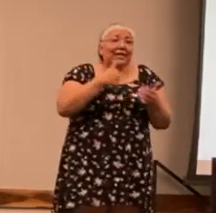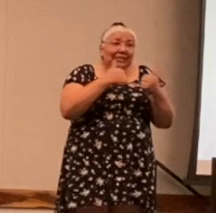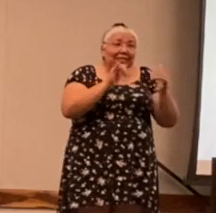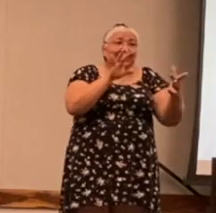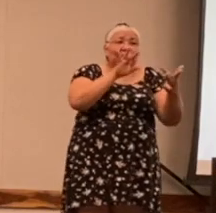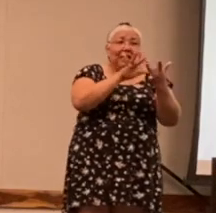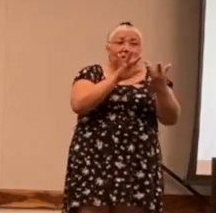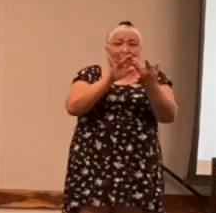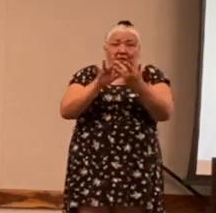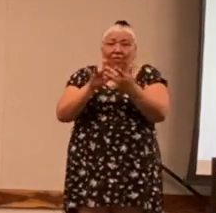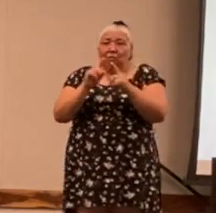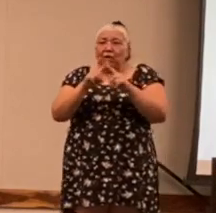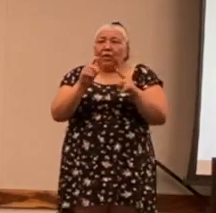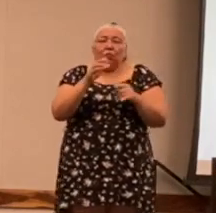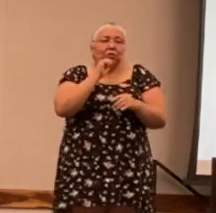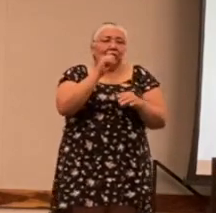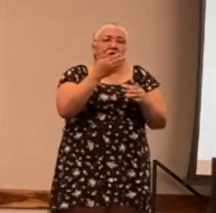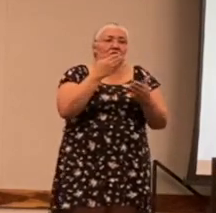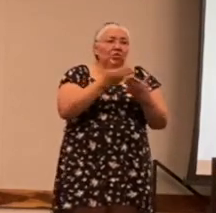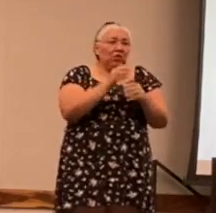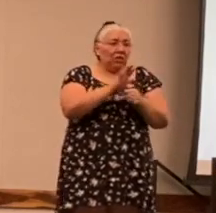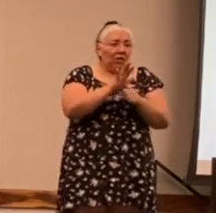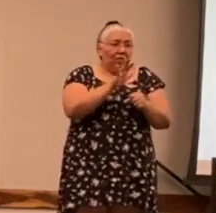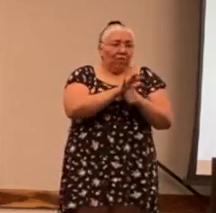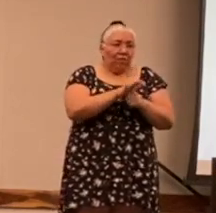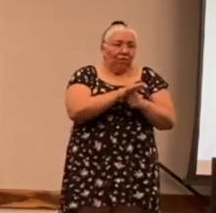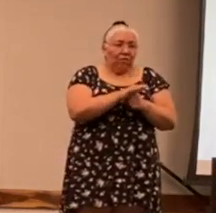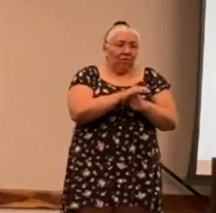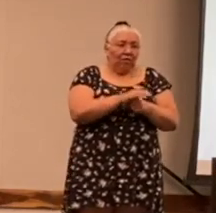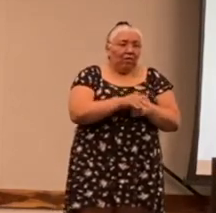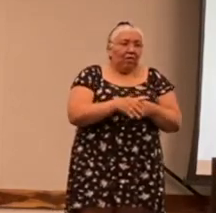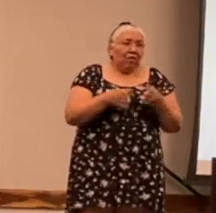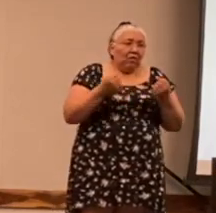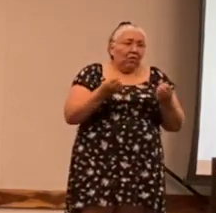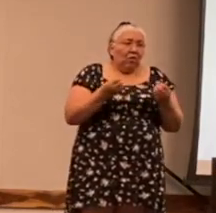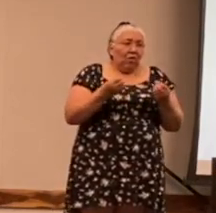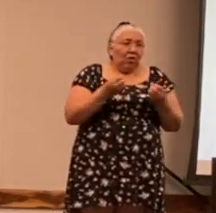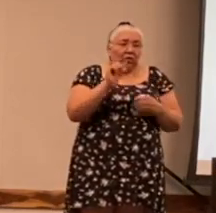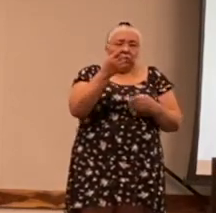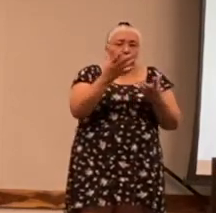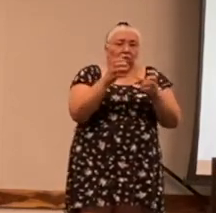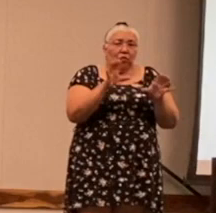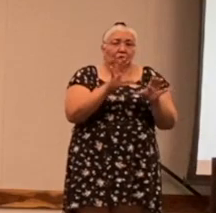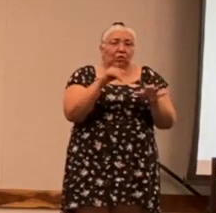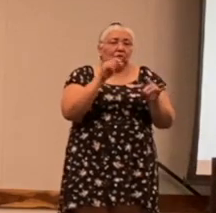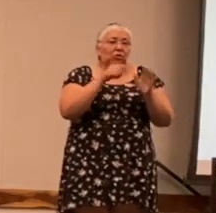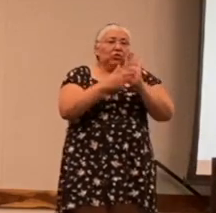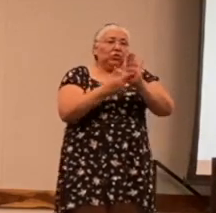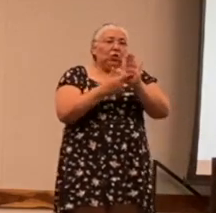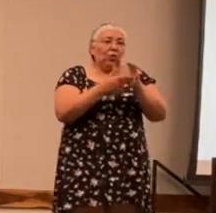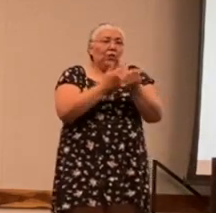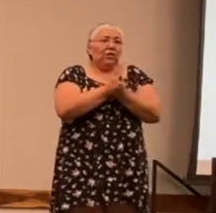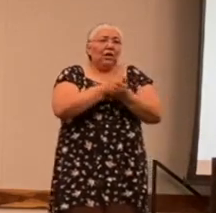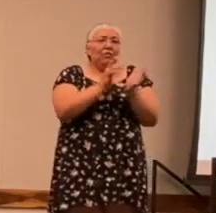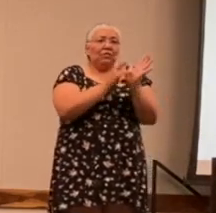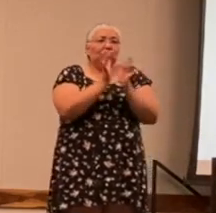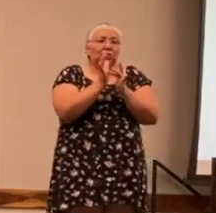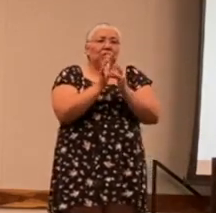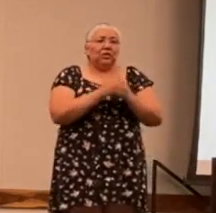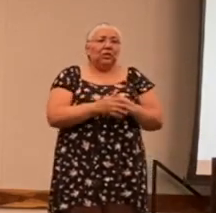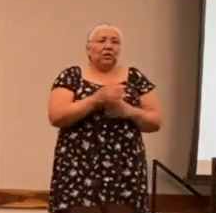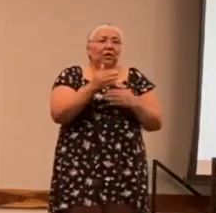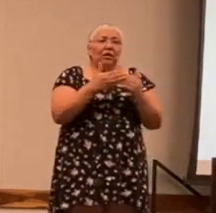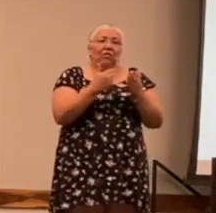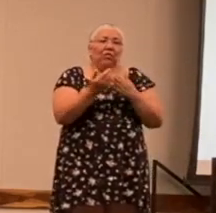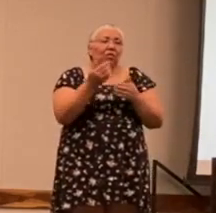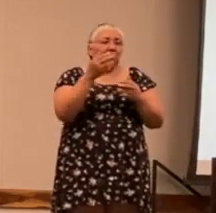to her. But it wasn't good enough, right? And so all I wanted to do was show her the love of Jesus, even if it was really